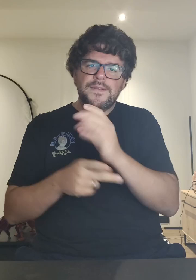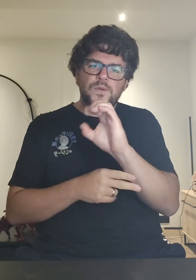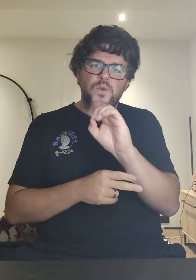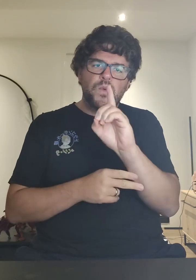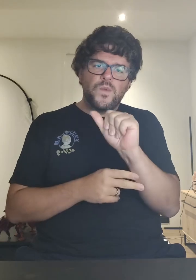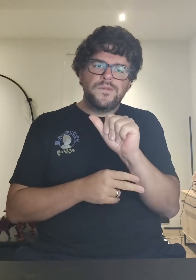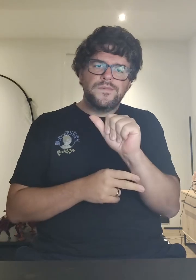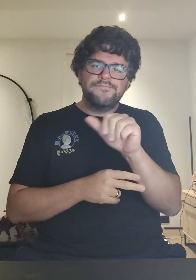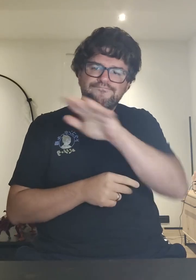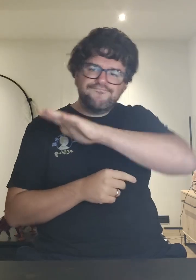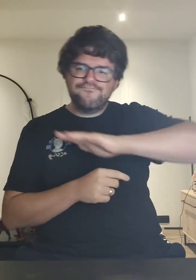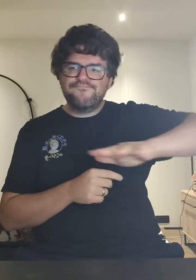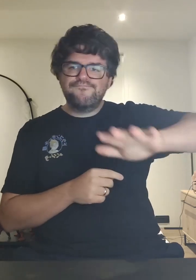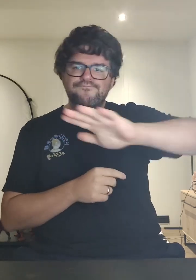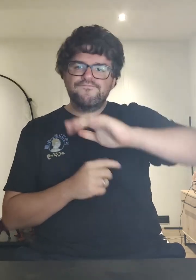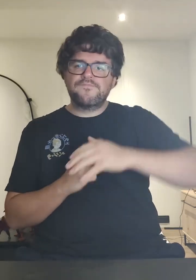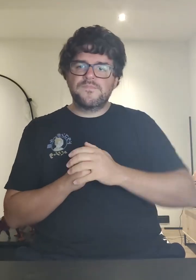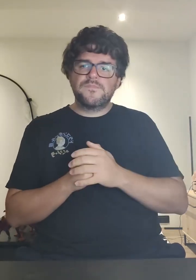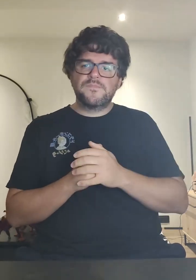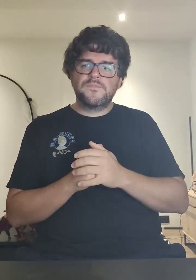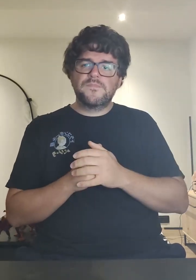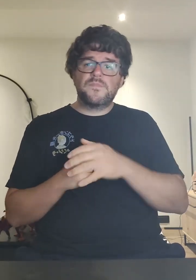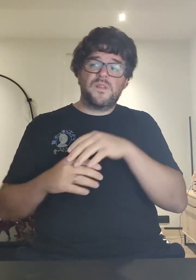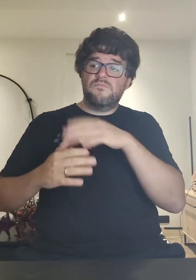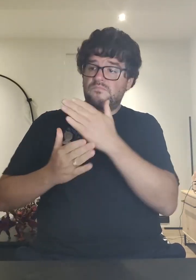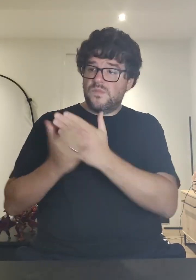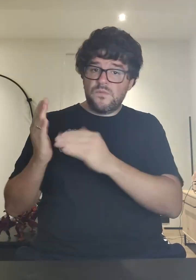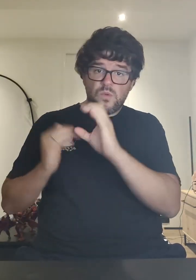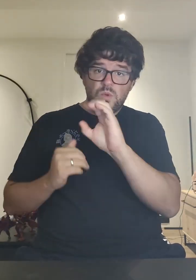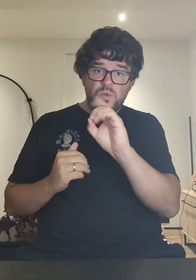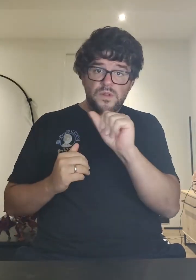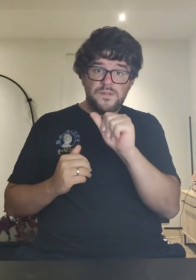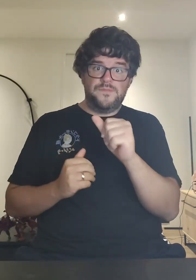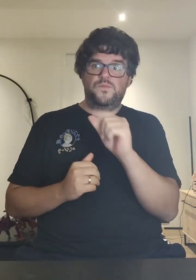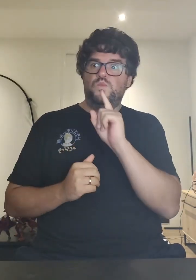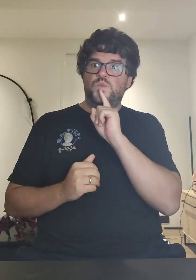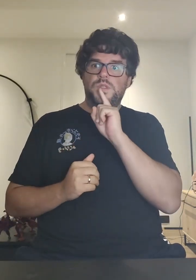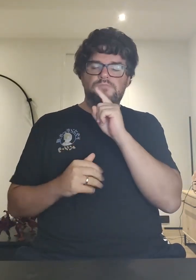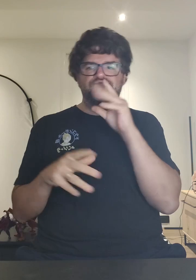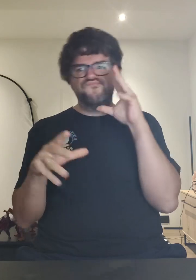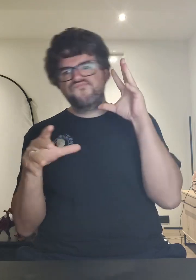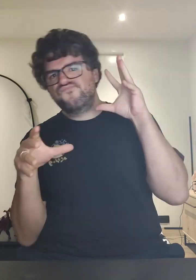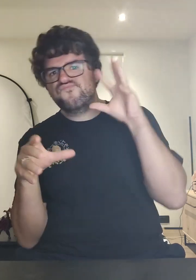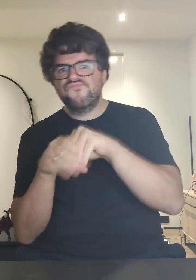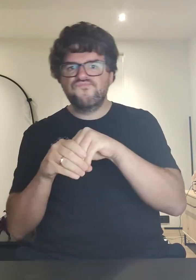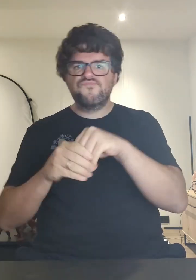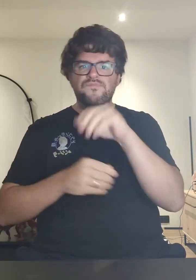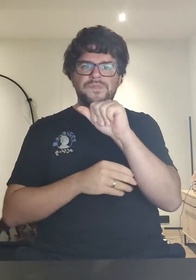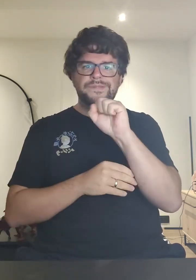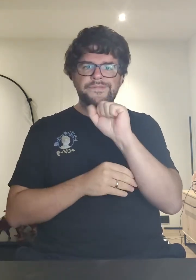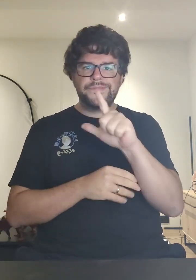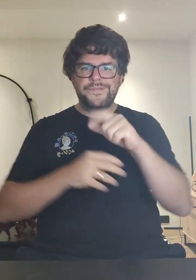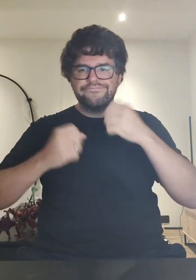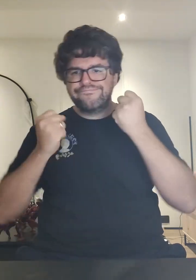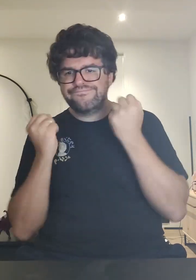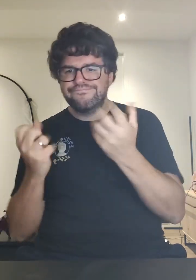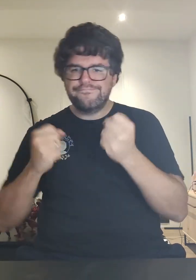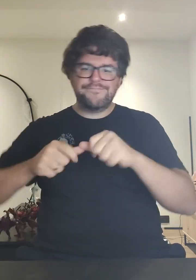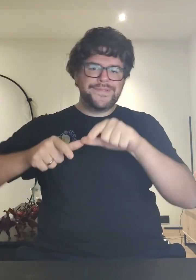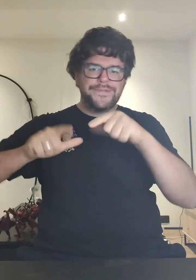There are also some different types of CODAs out there. Some of them get very involved with ASL and